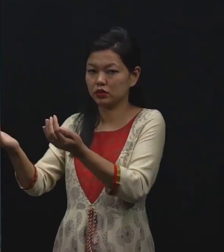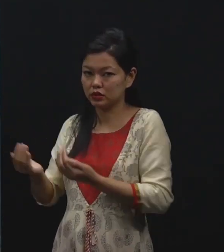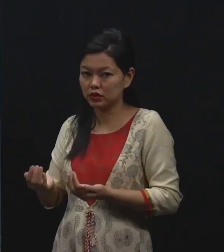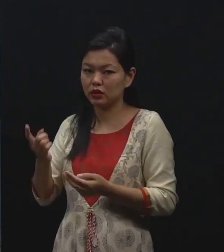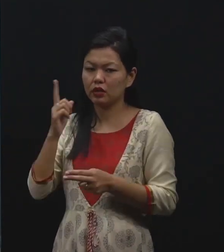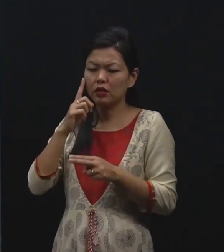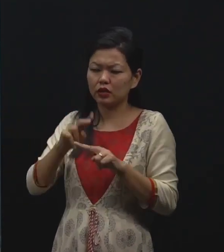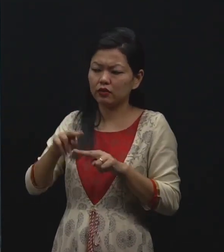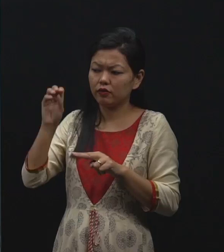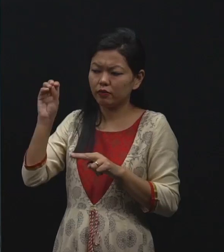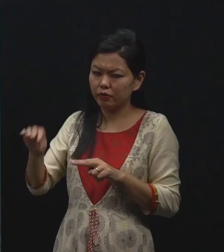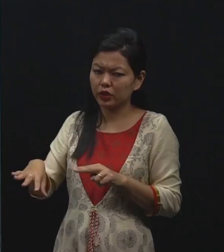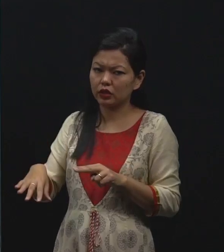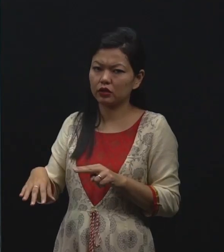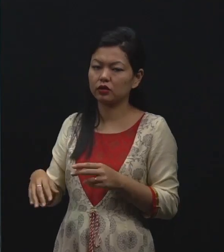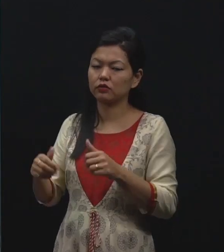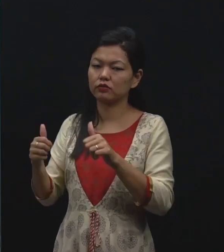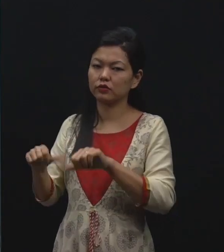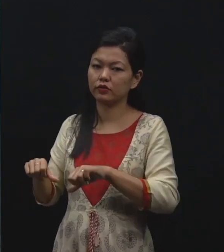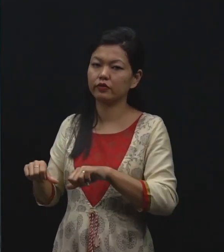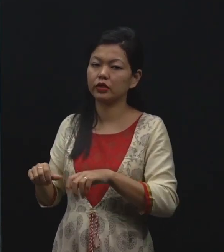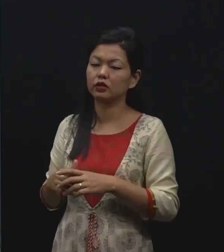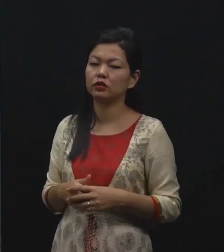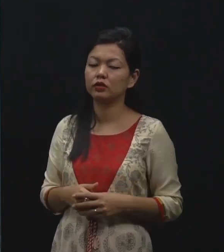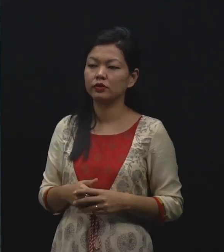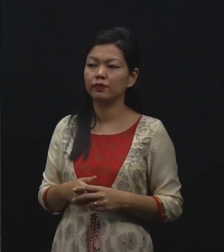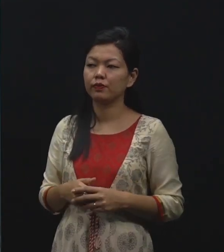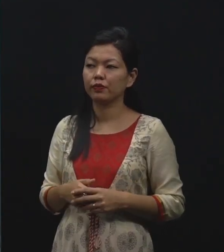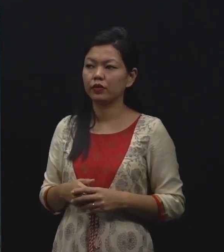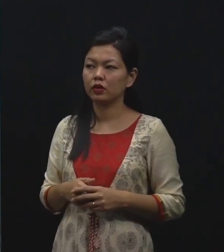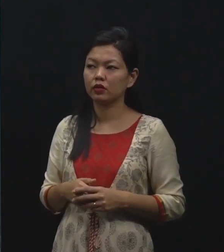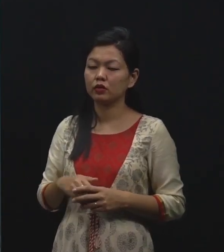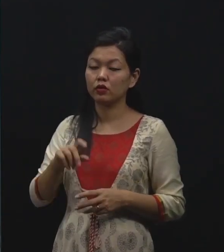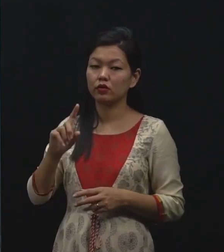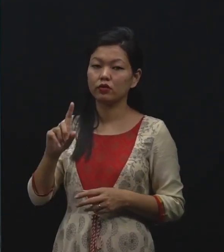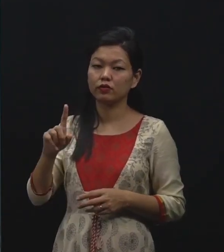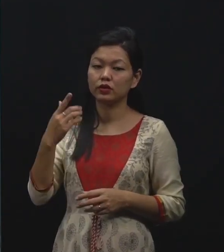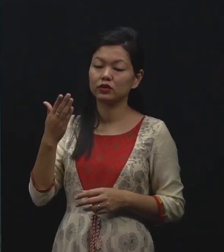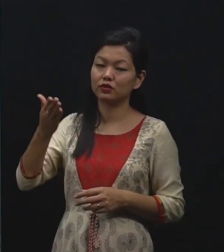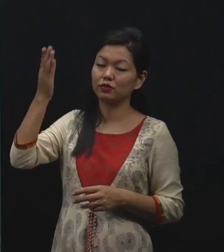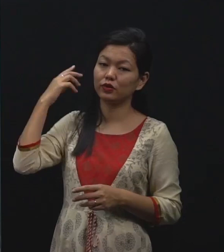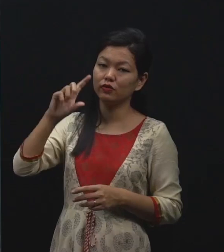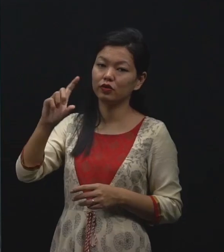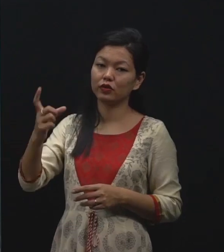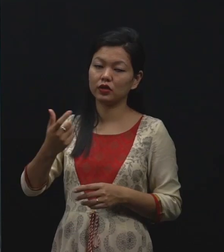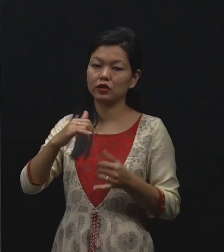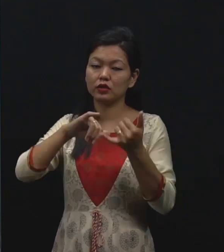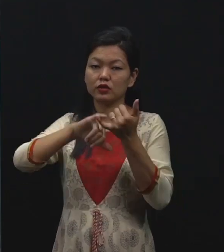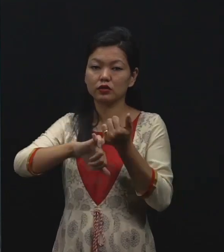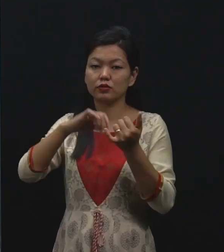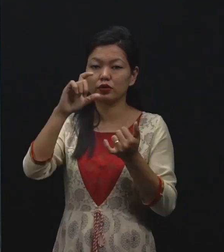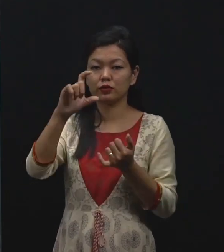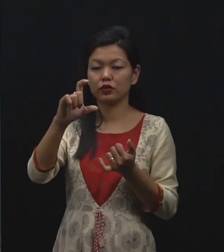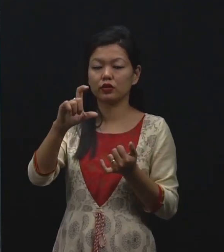Court, okay? And like I mentioned in the previous class, the Supreme Court always make the final decisions, all